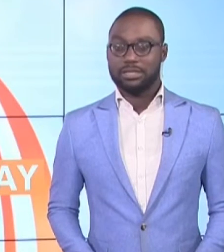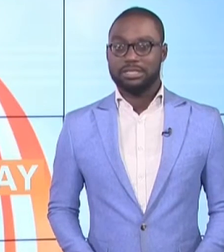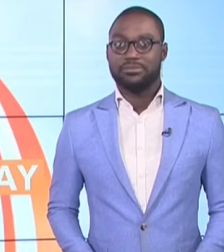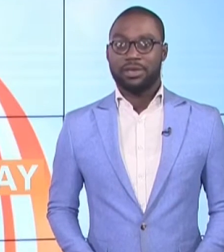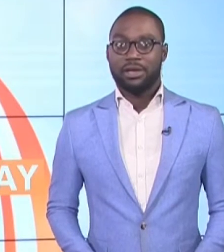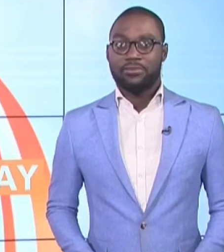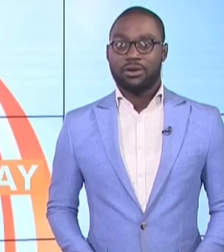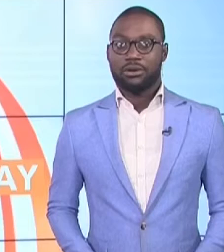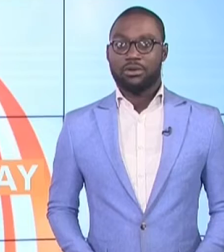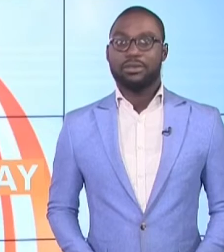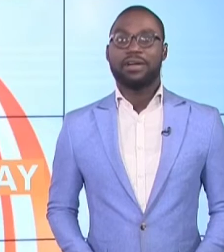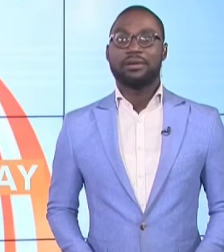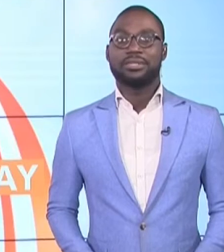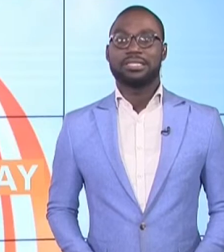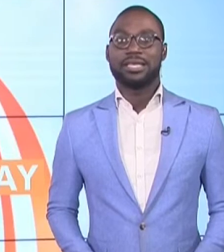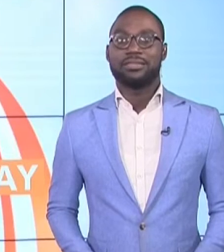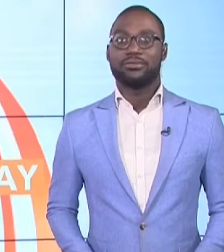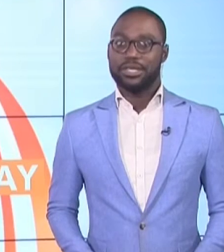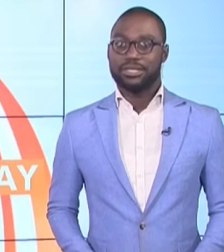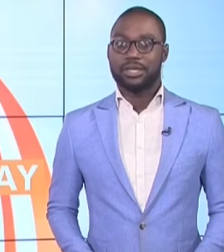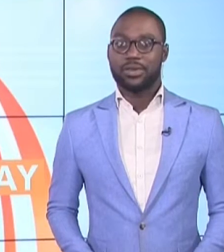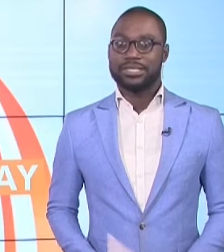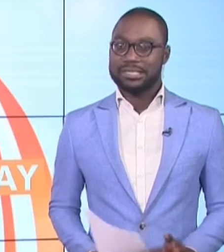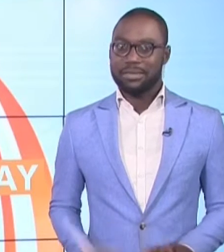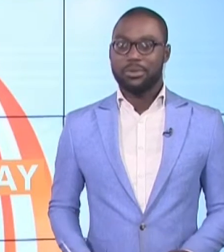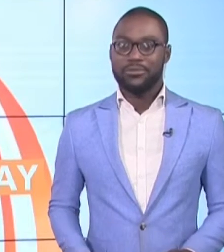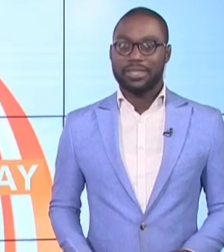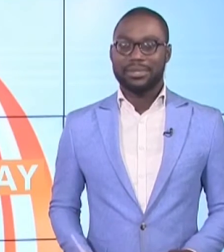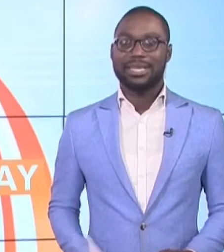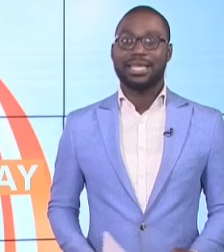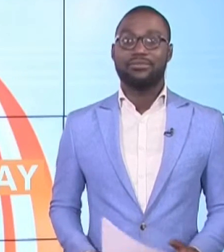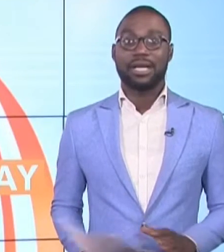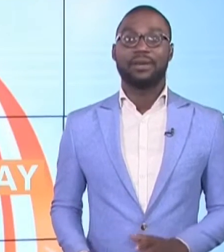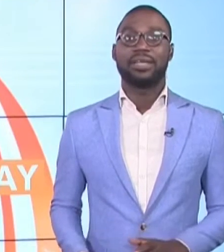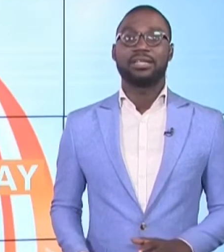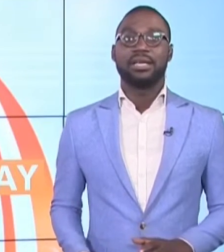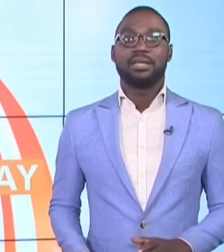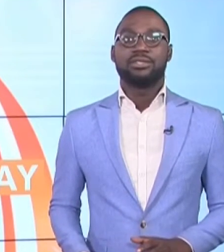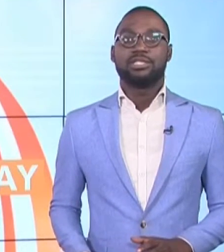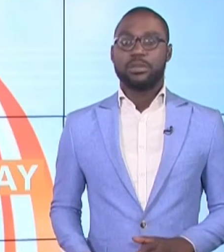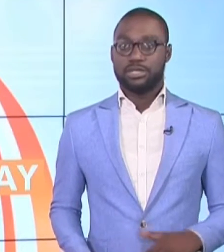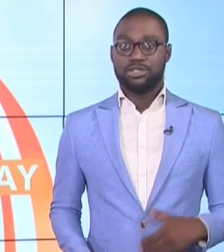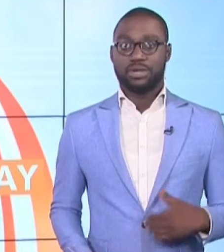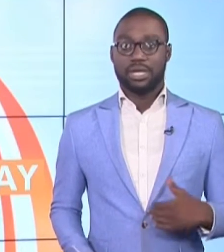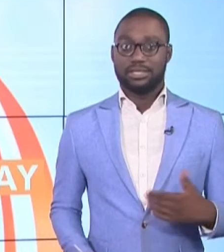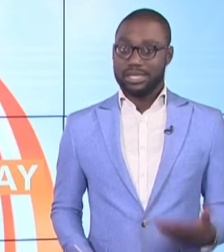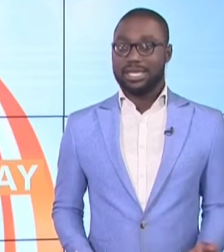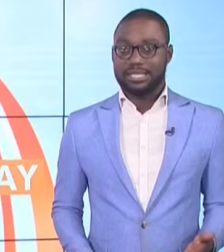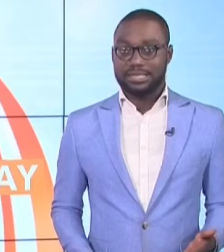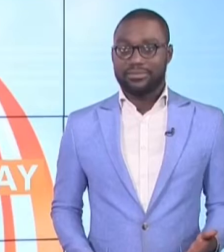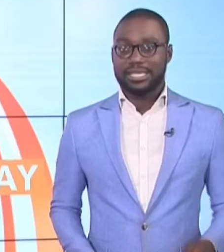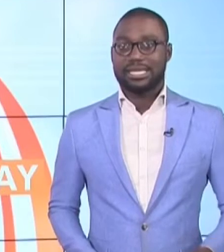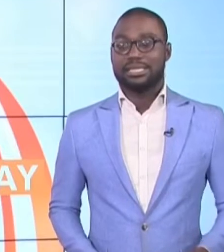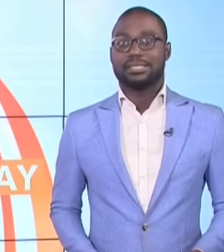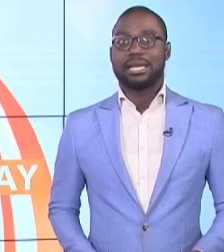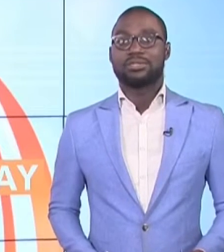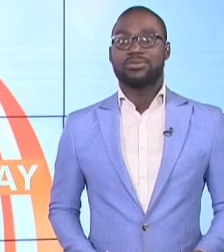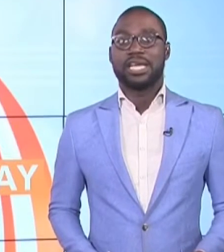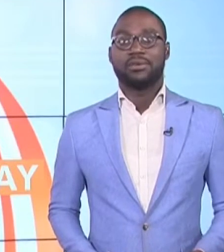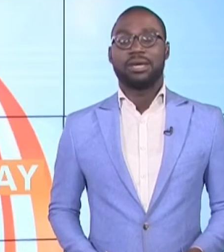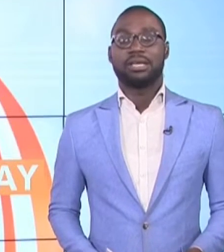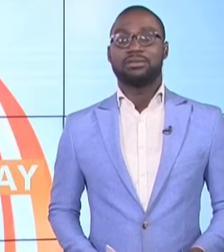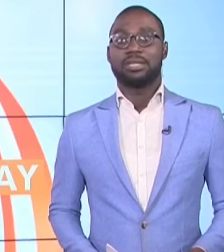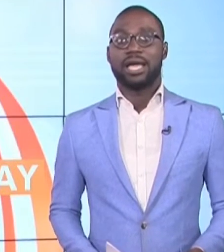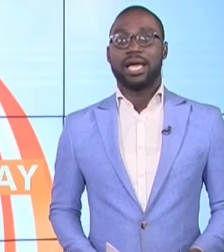tested positive for coronavirus in the region, with some of them declared recovered. Speaking during a junior disinfection exercise